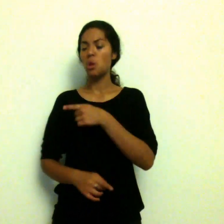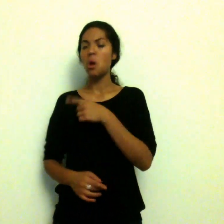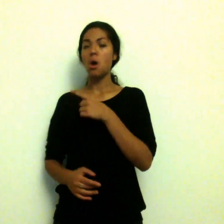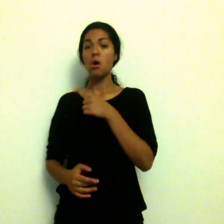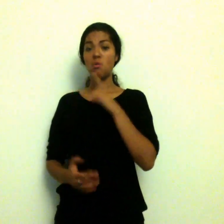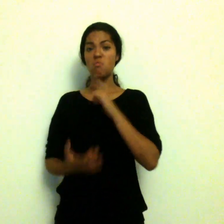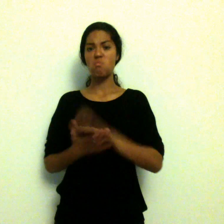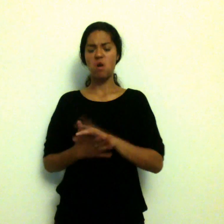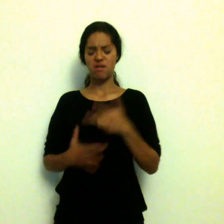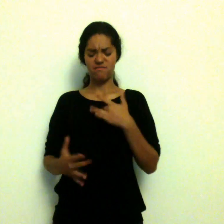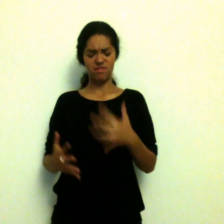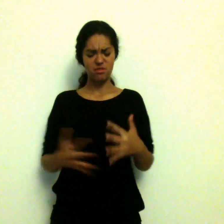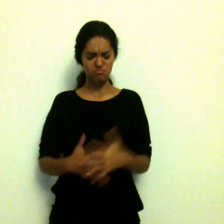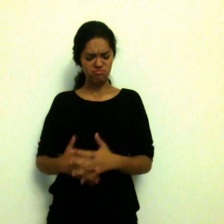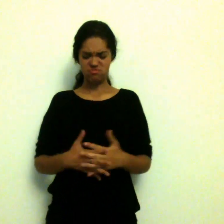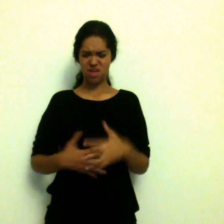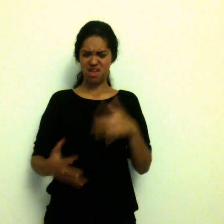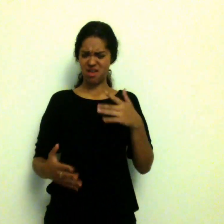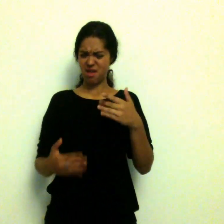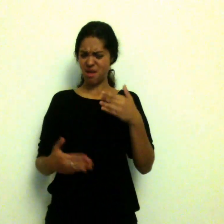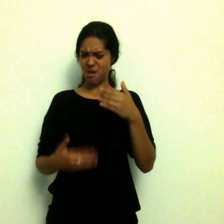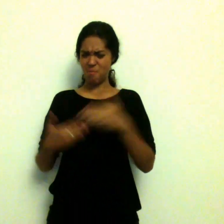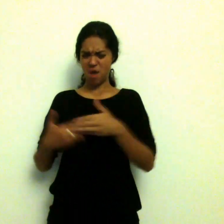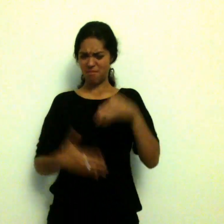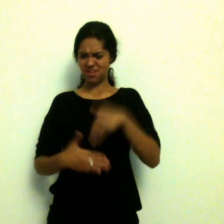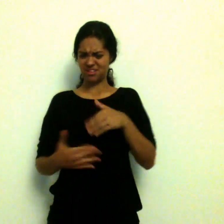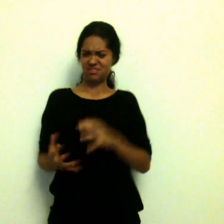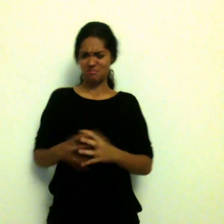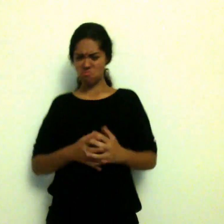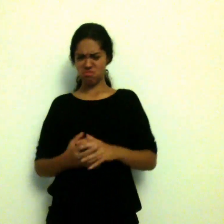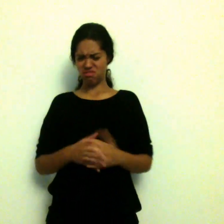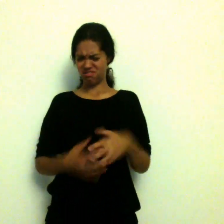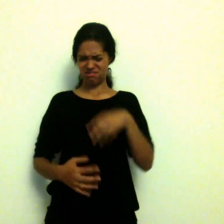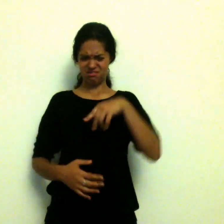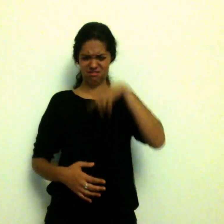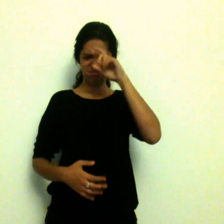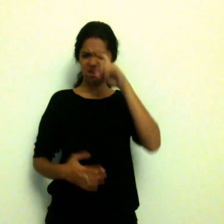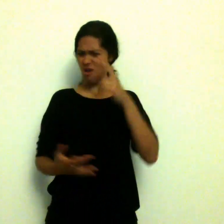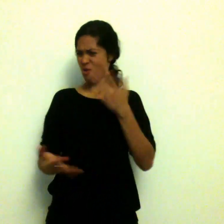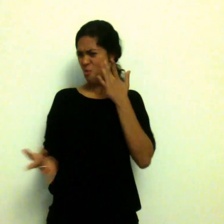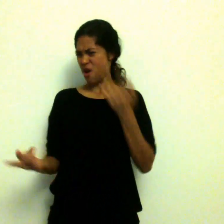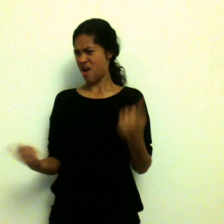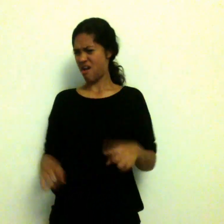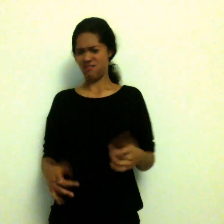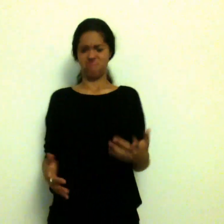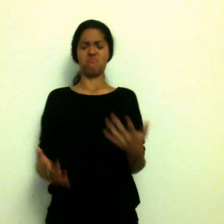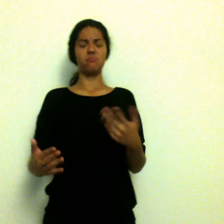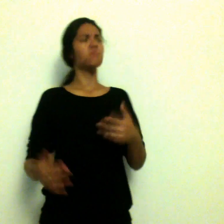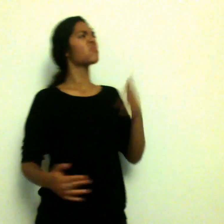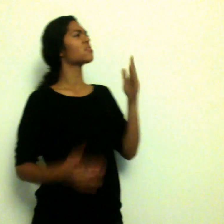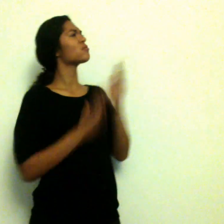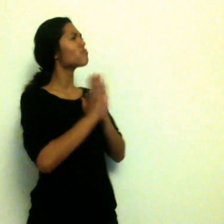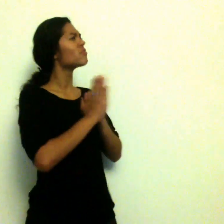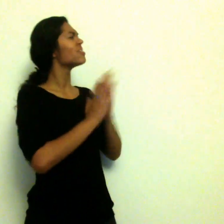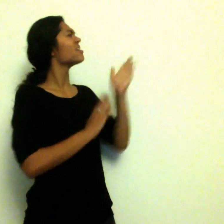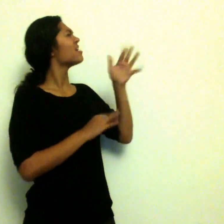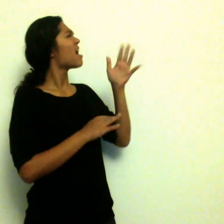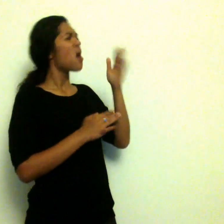jostled each other within her, and she said, "Why is this happening to me?" So she went to inquire of the Lord, and the Lord said to